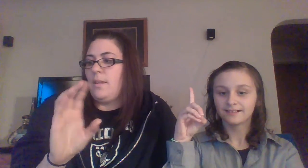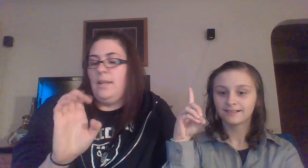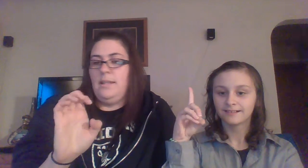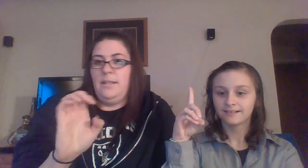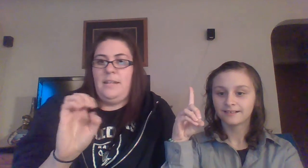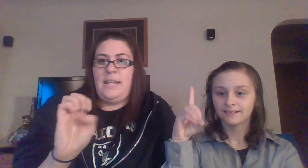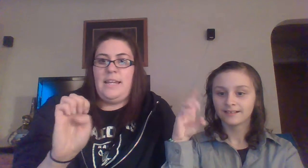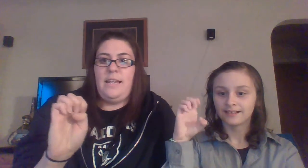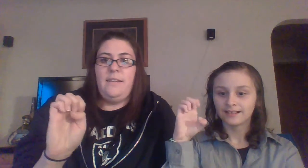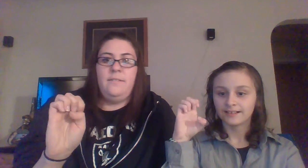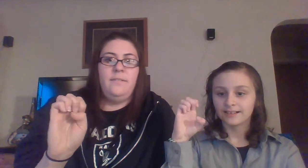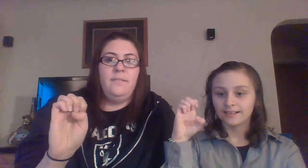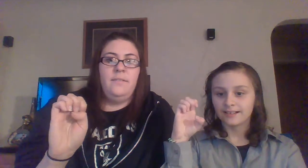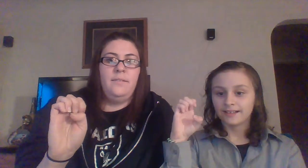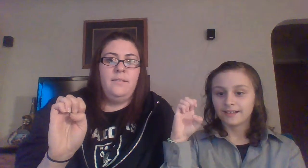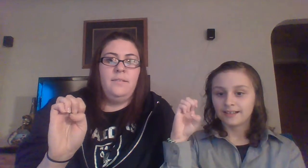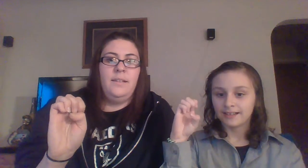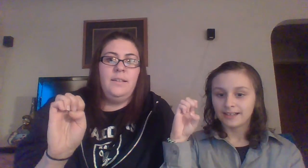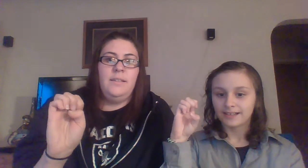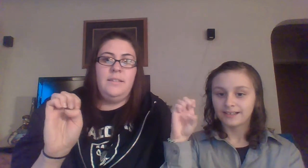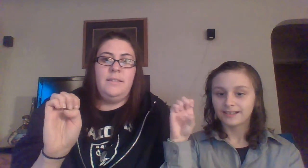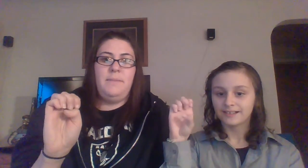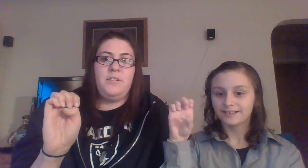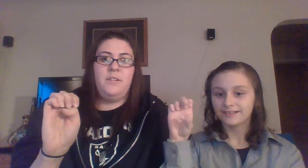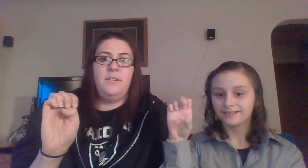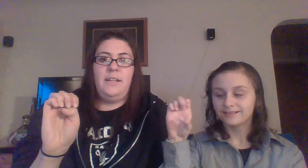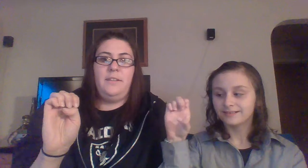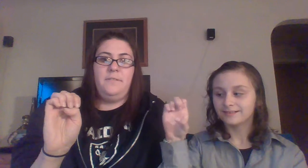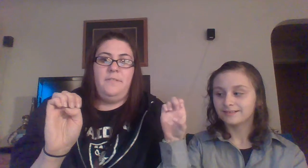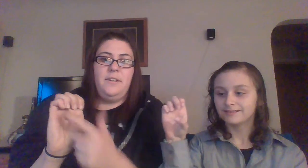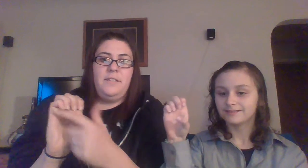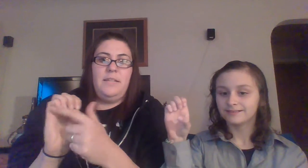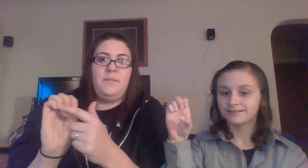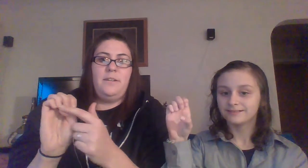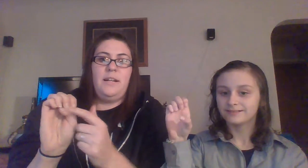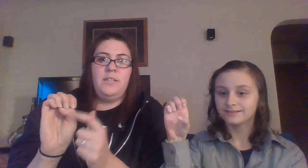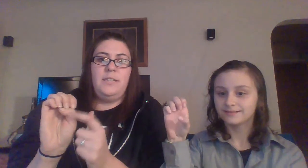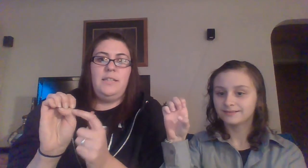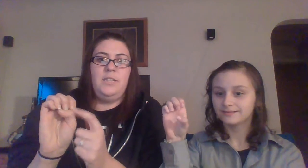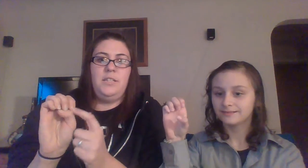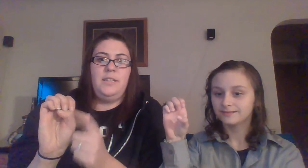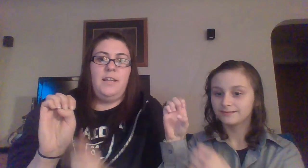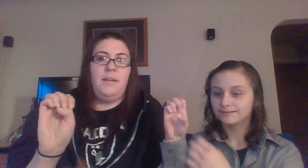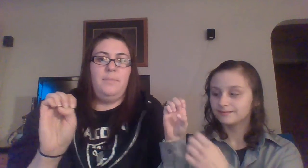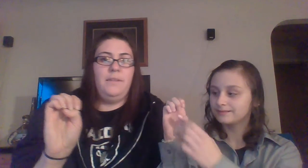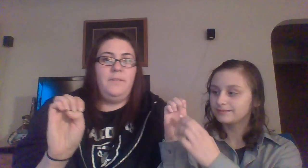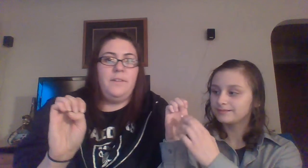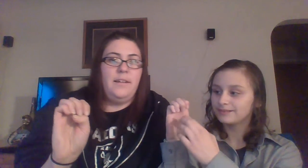And then E, make sure that your fingertips are actually touching the top of your